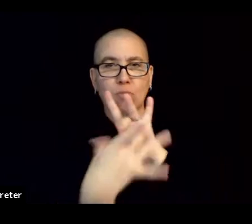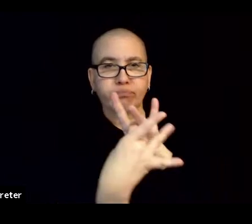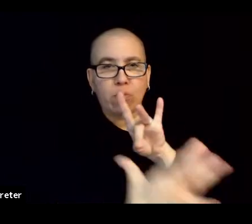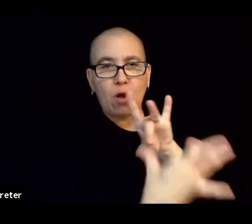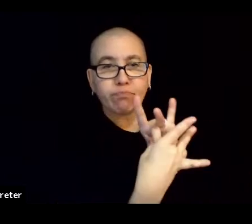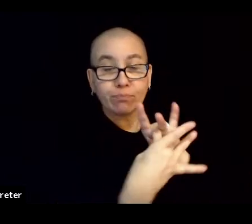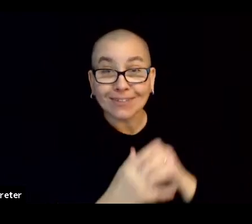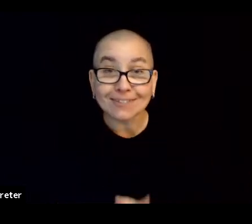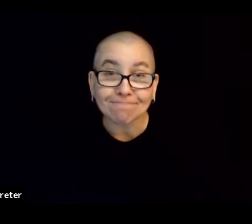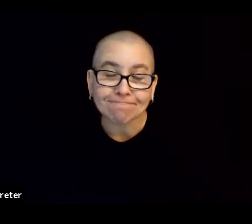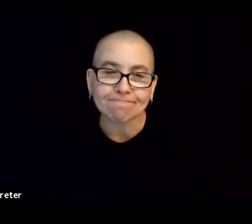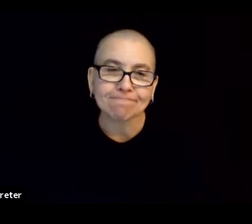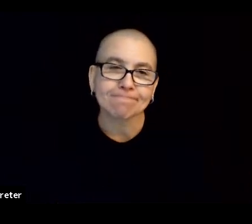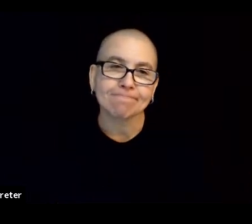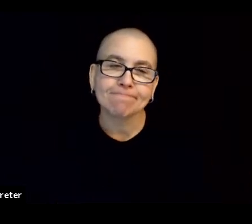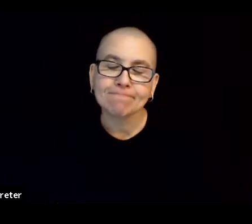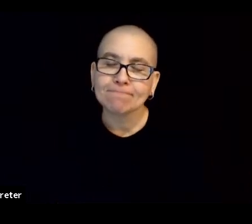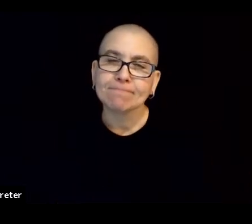roster.